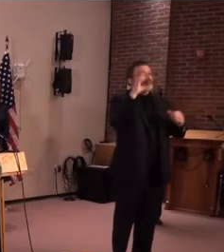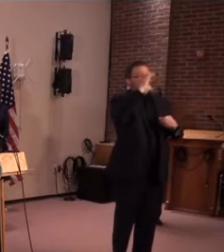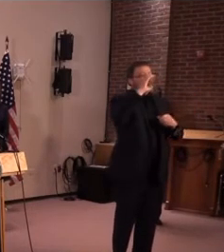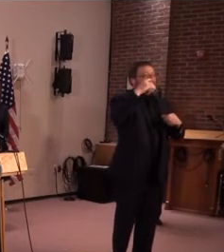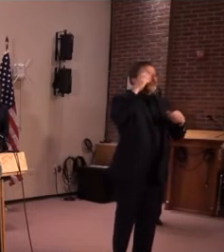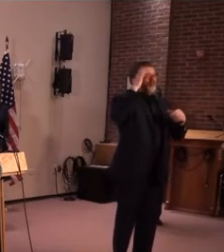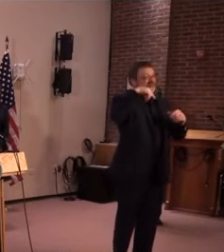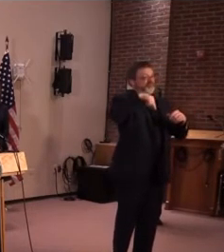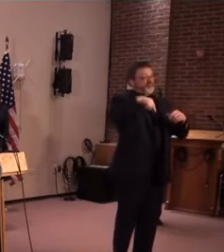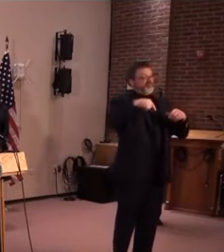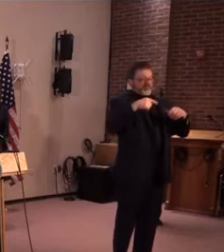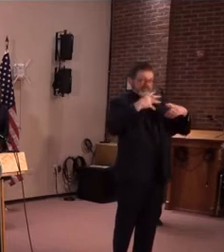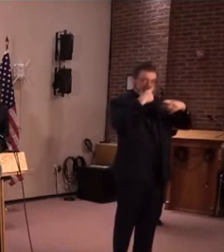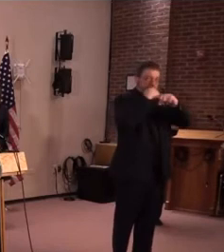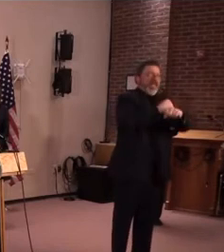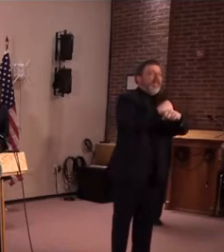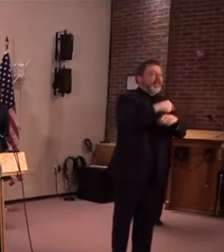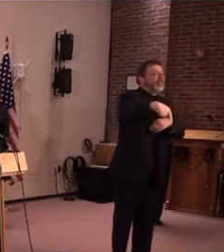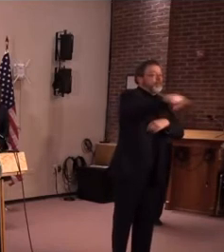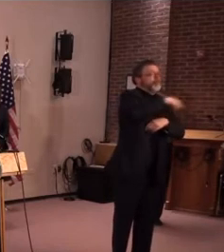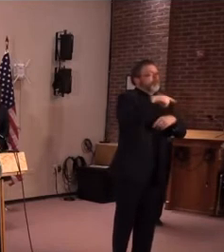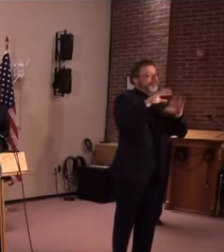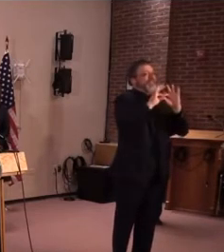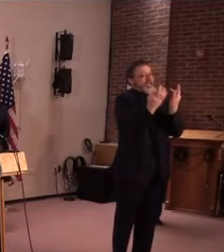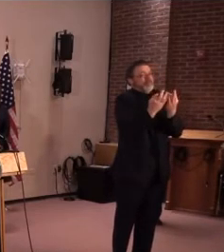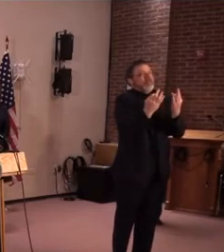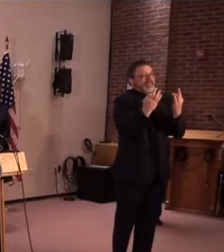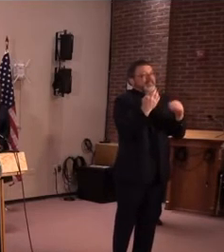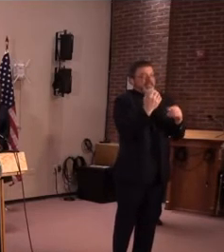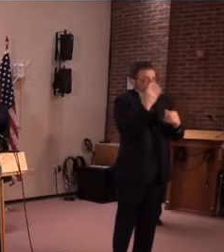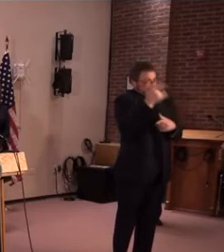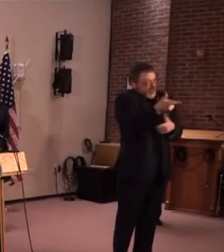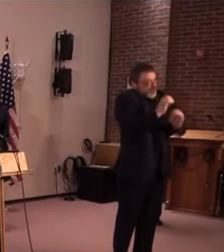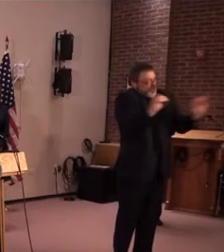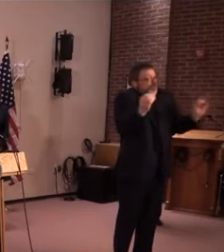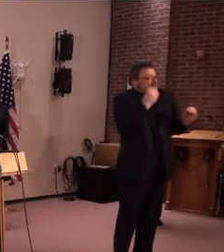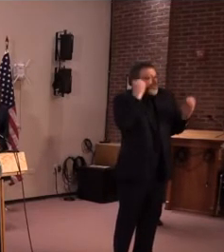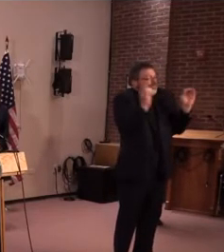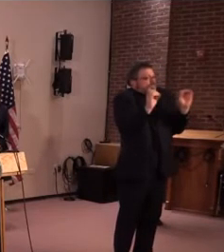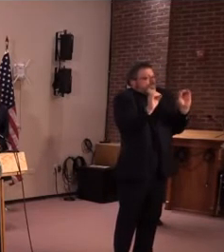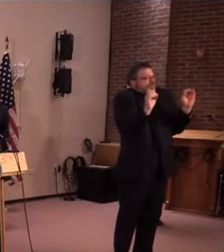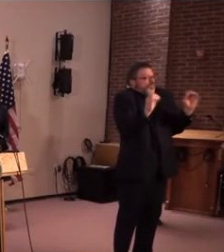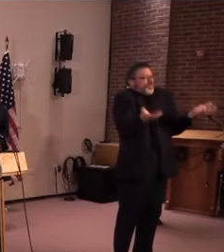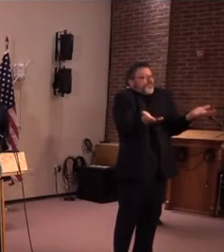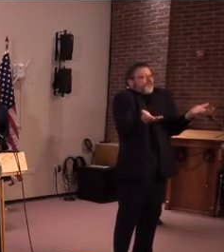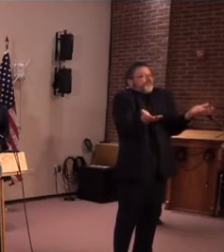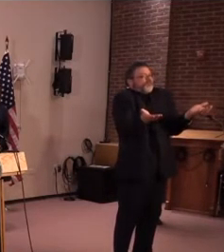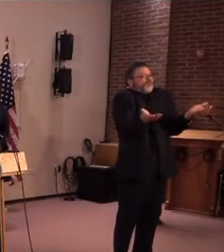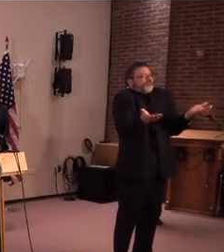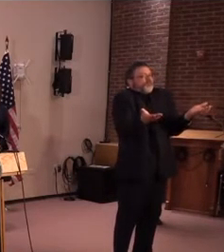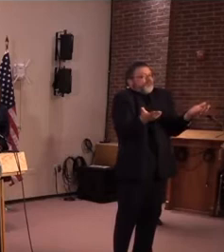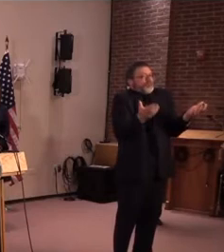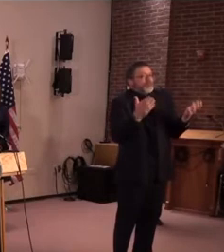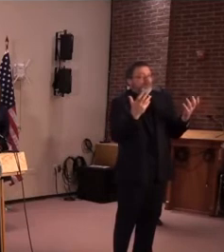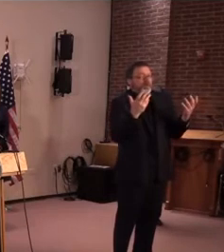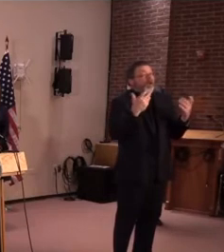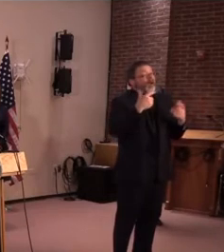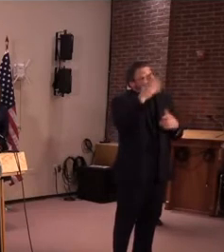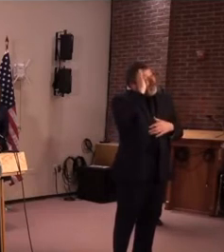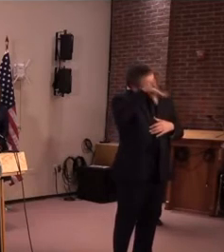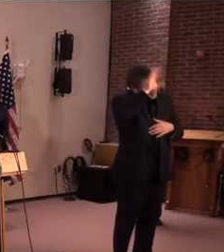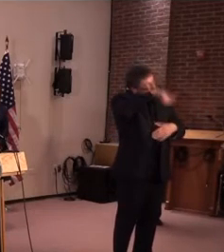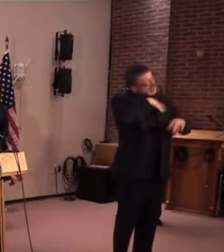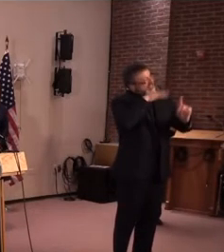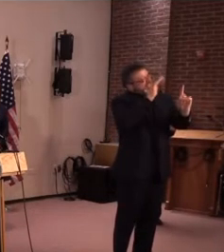continue protecting this vulnerable population and maintain public health, returning to the old norm is not an option. Additional housing will be